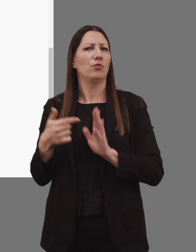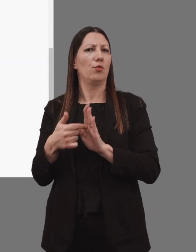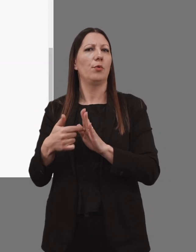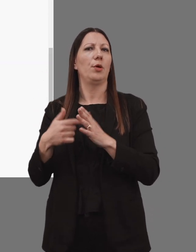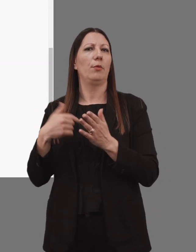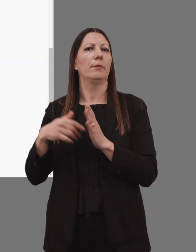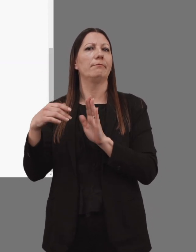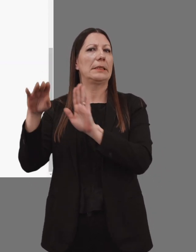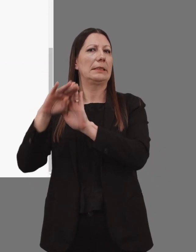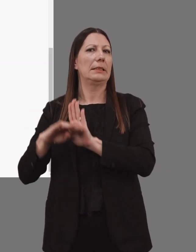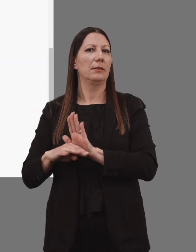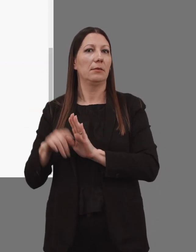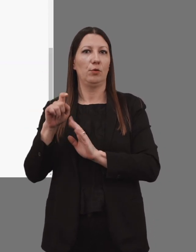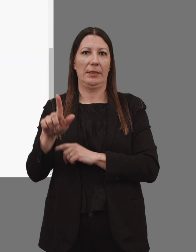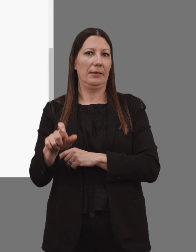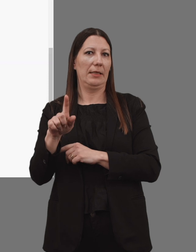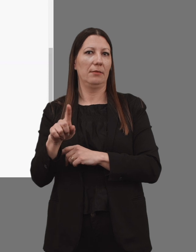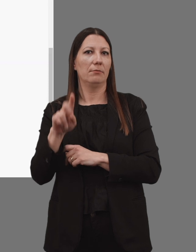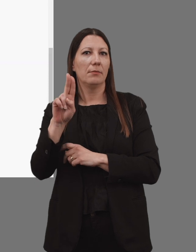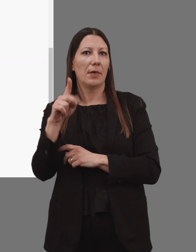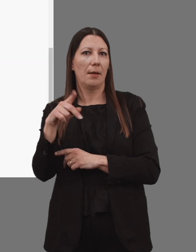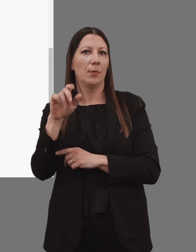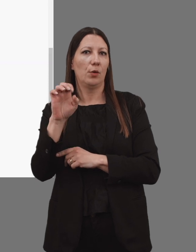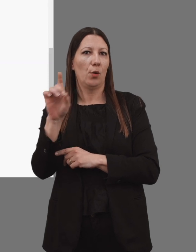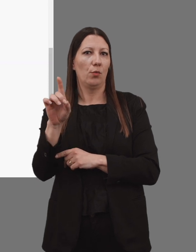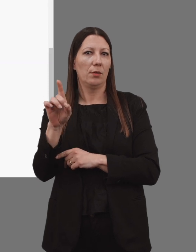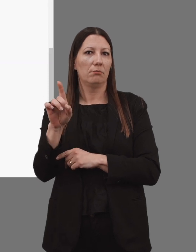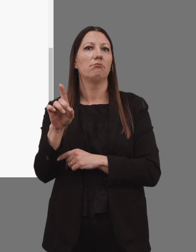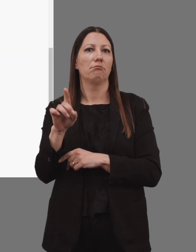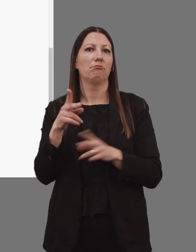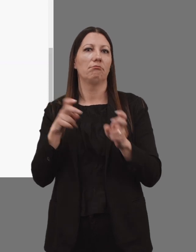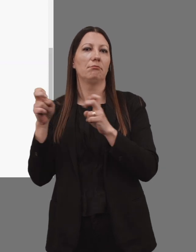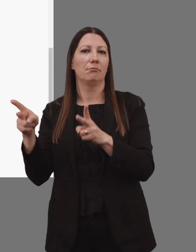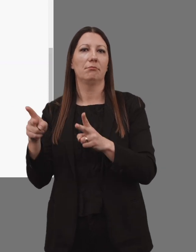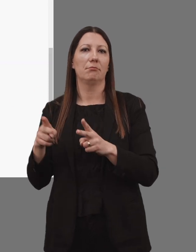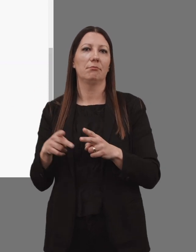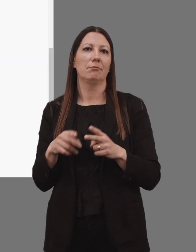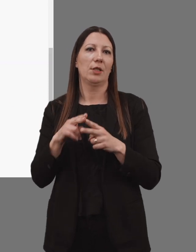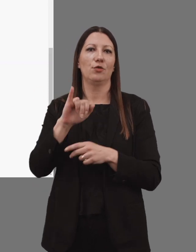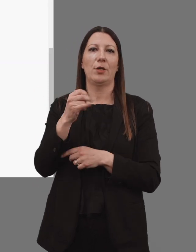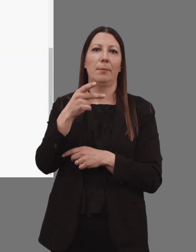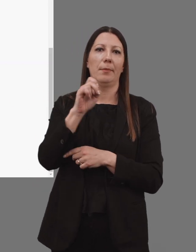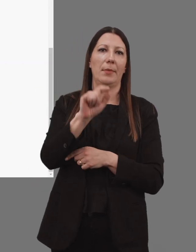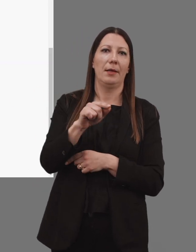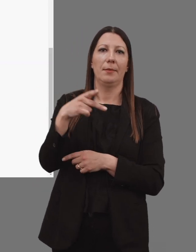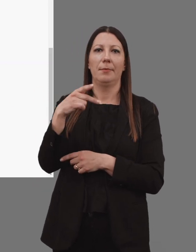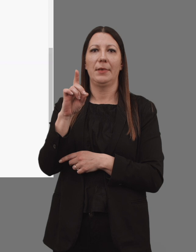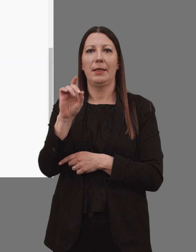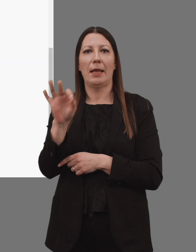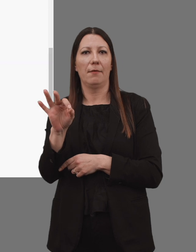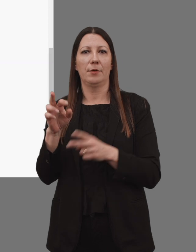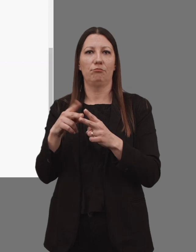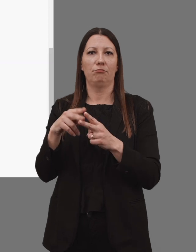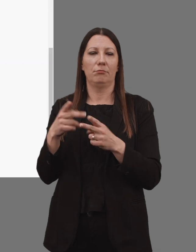and you'll be able to click upload, and you can upload a JPEG or PDF scan of whichever document